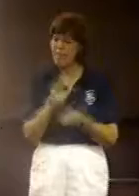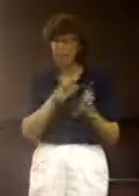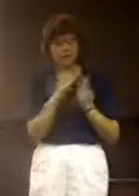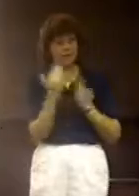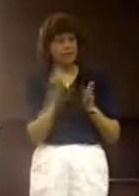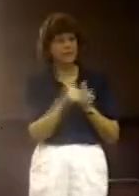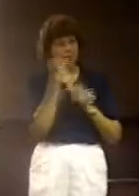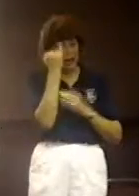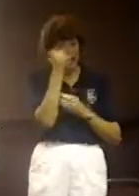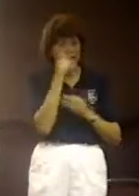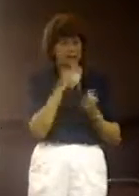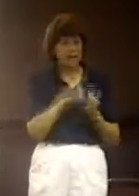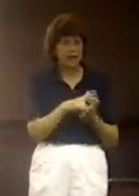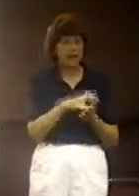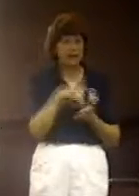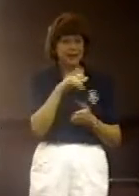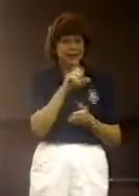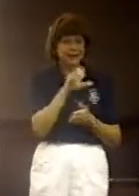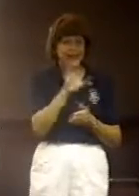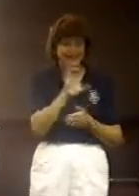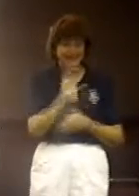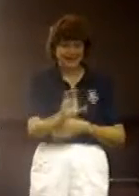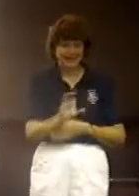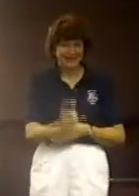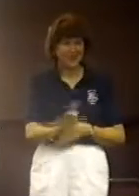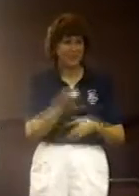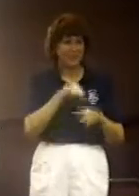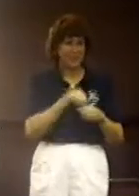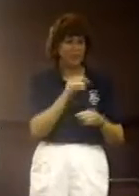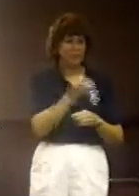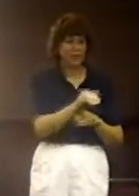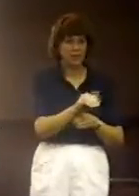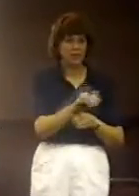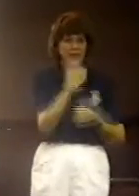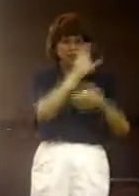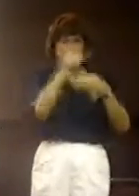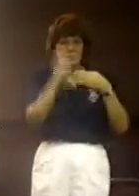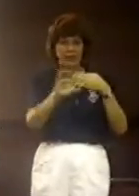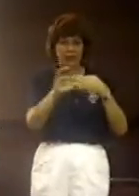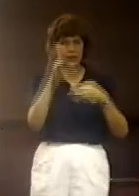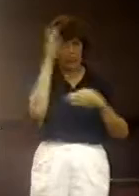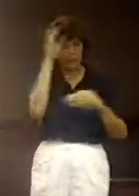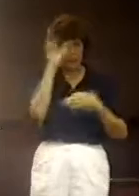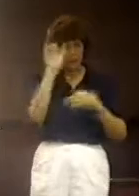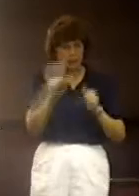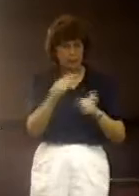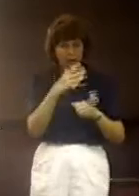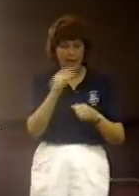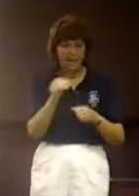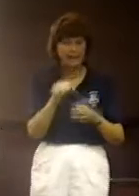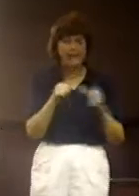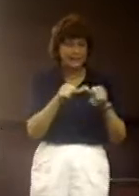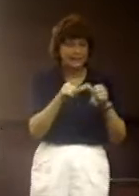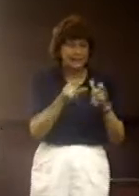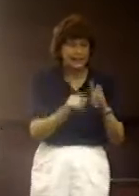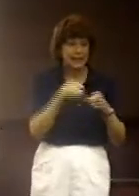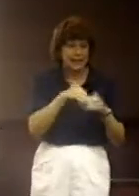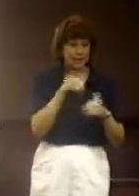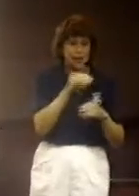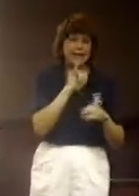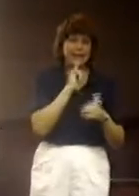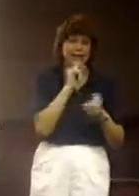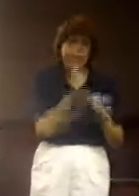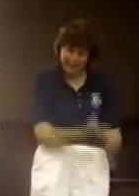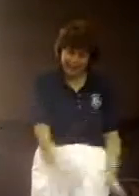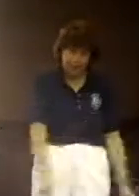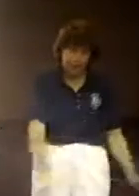became this idea that CCC input, complete, comprehensible, and consistent input, is